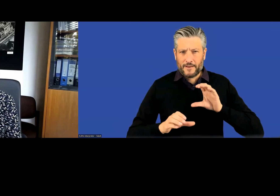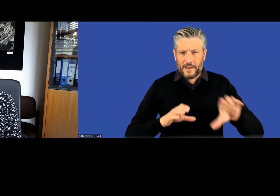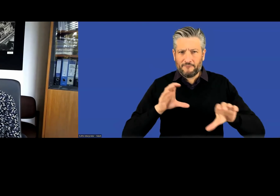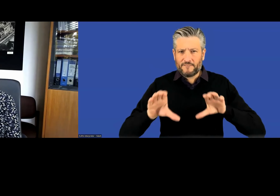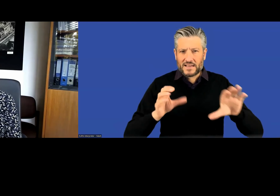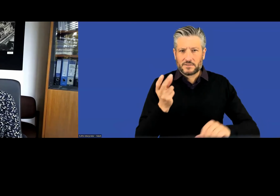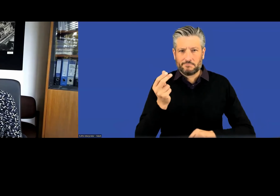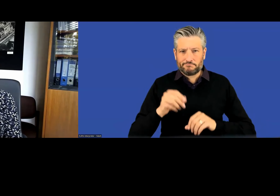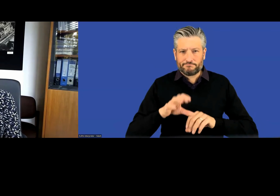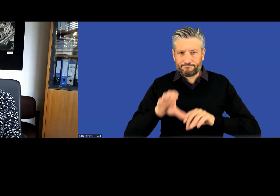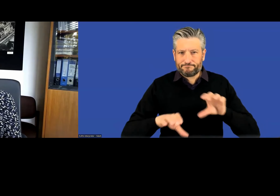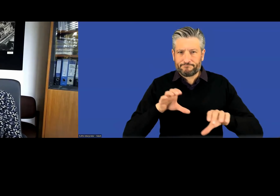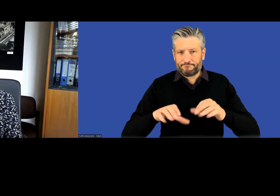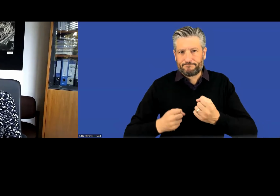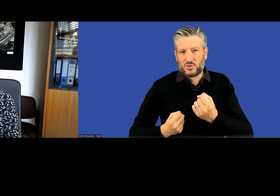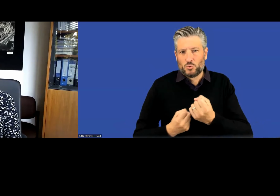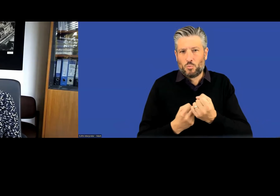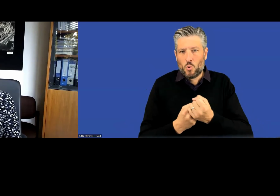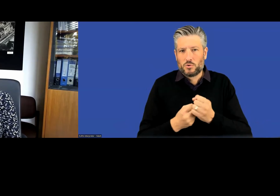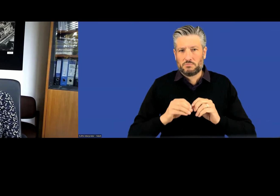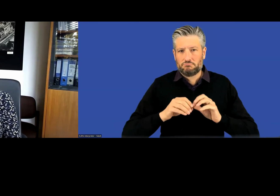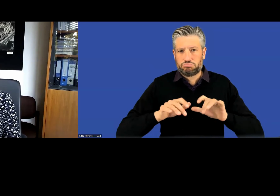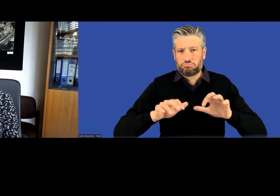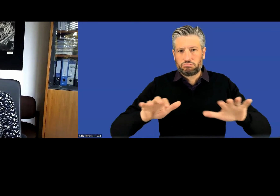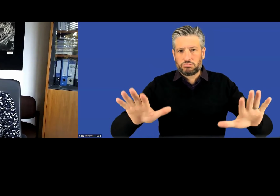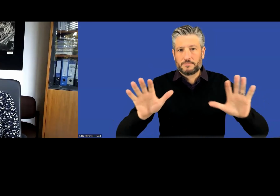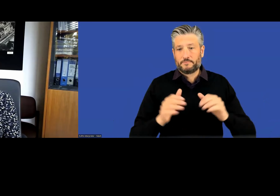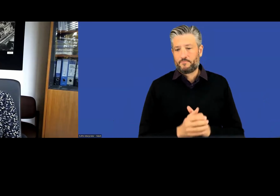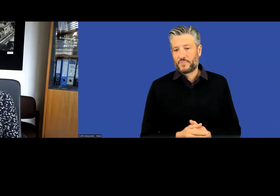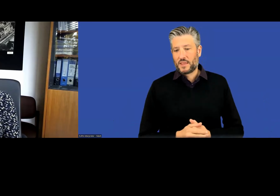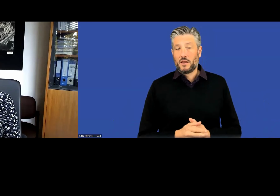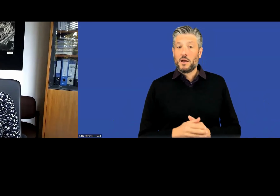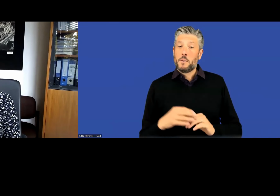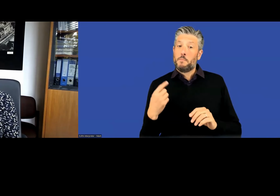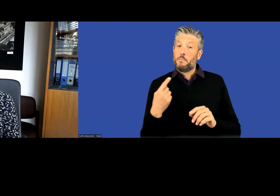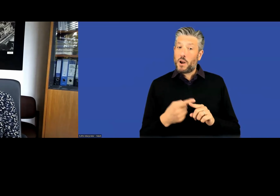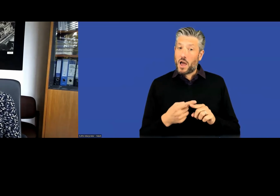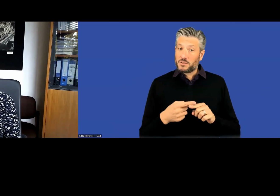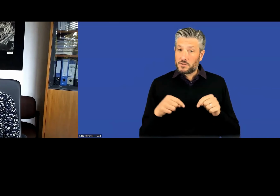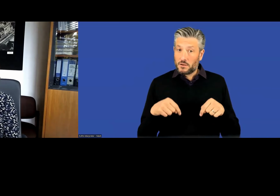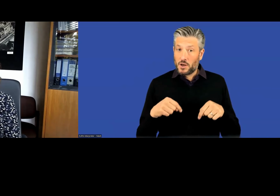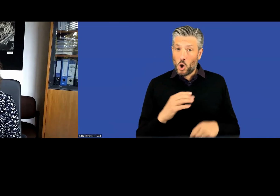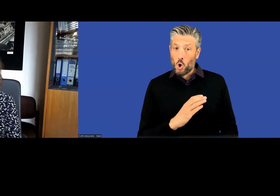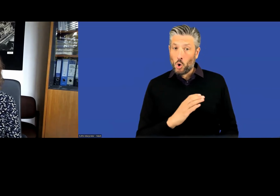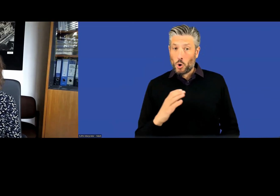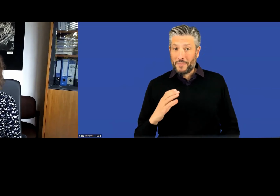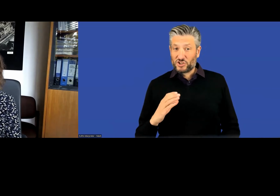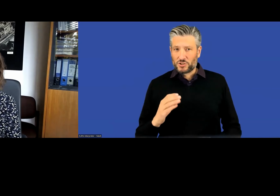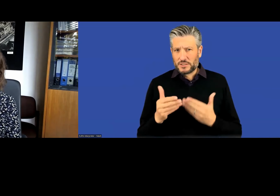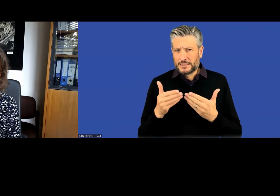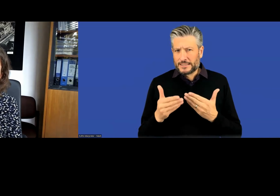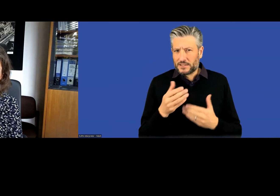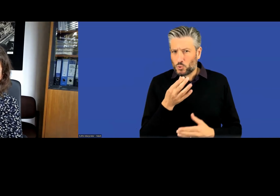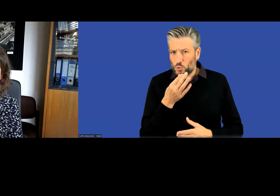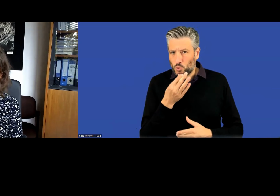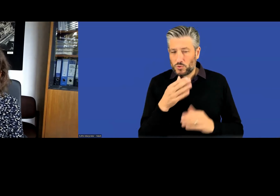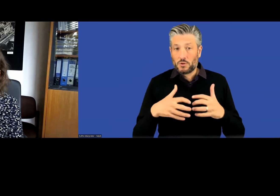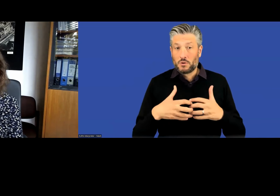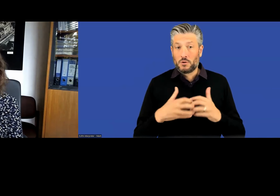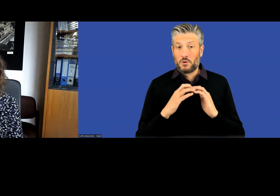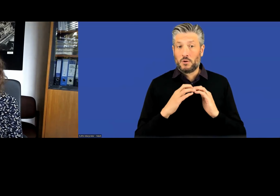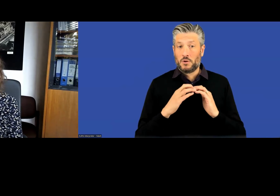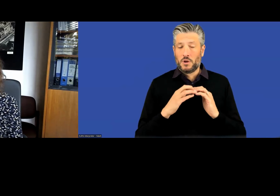opportunities. And also the Commission is about to set up, or in the final stages of setting up, something called the